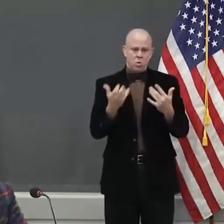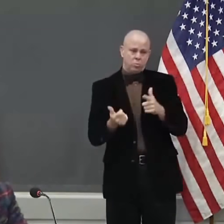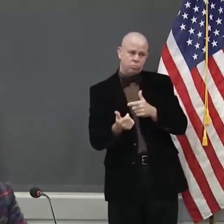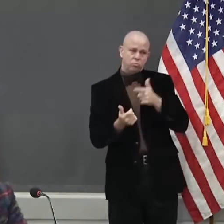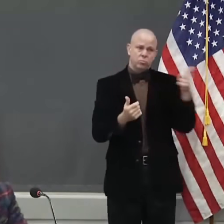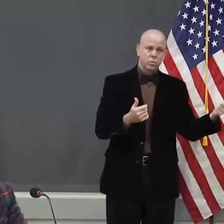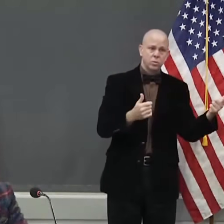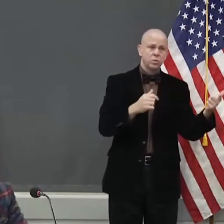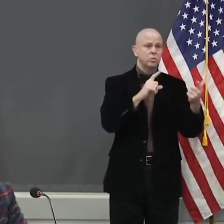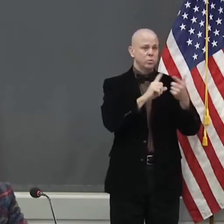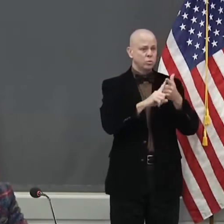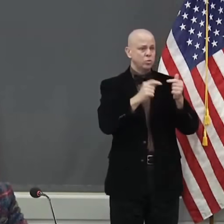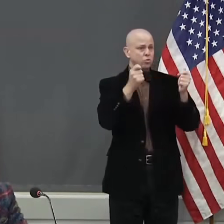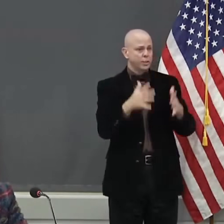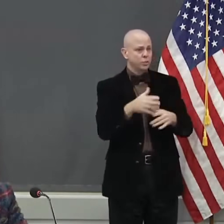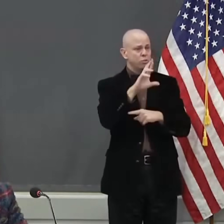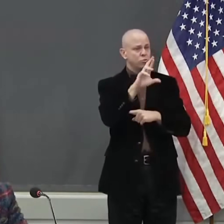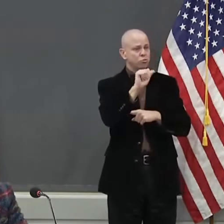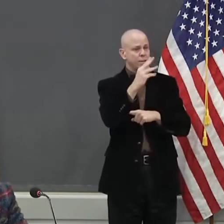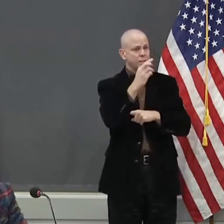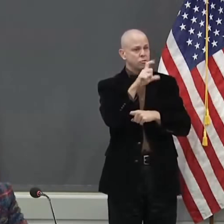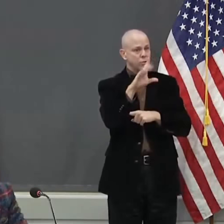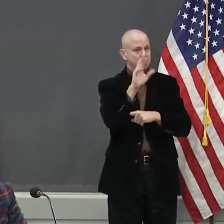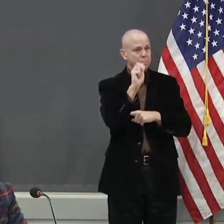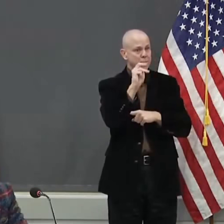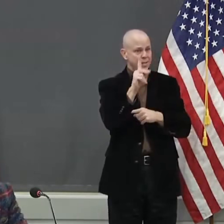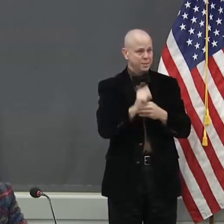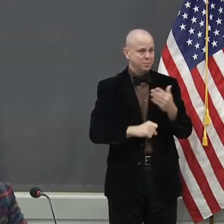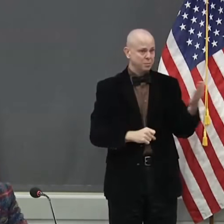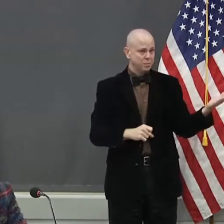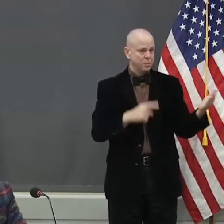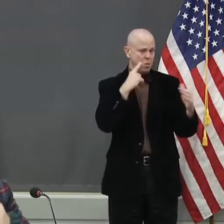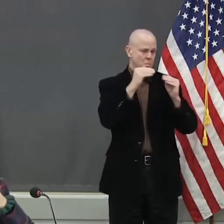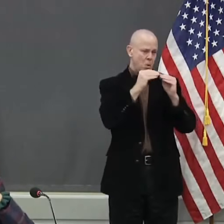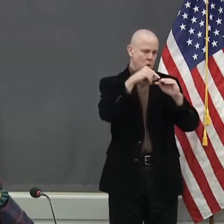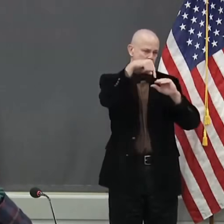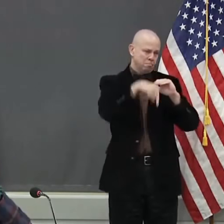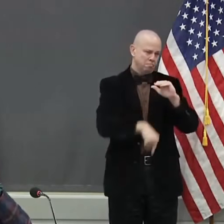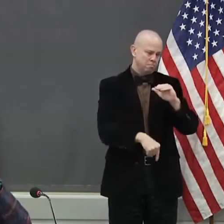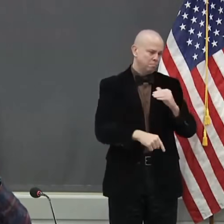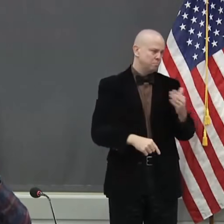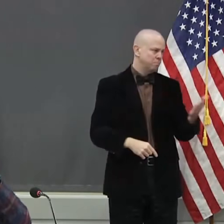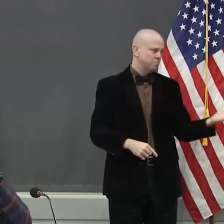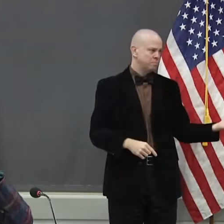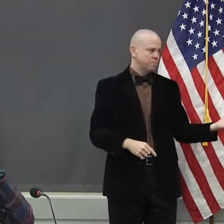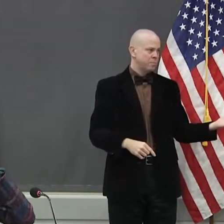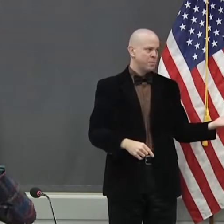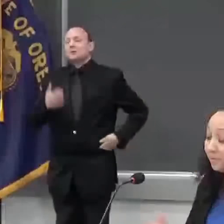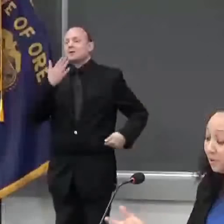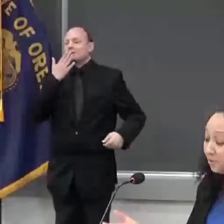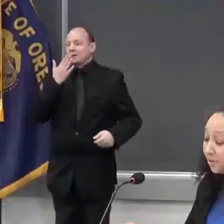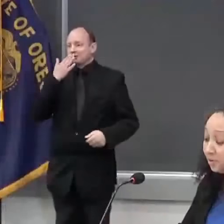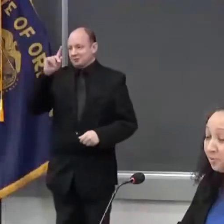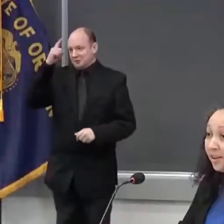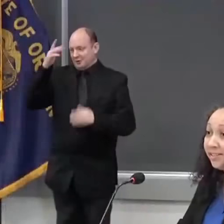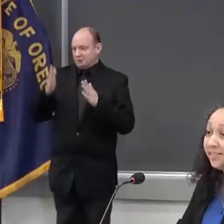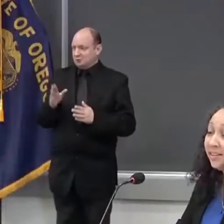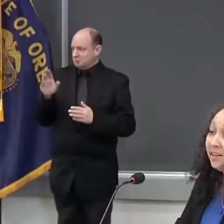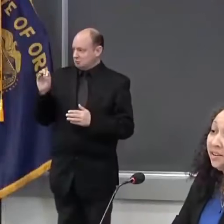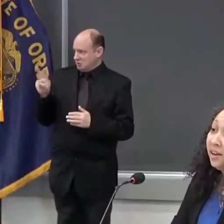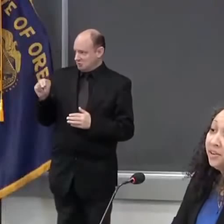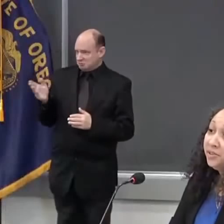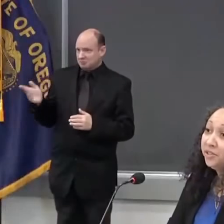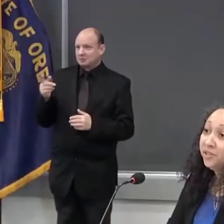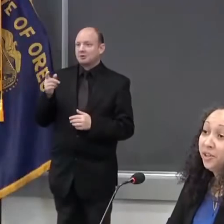Banks to go into further detail about the metrics. Director Banks. Thank you, Governor Brown. So Rachel